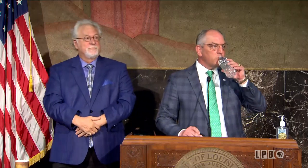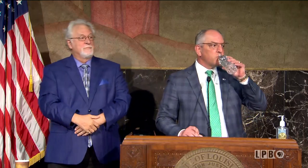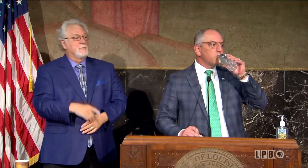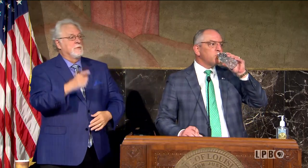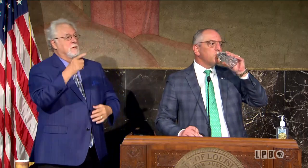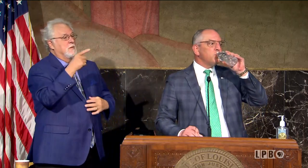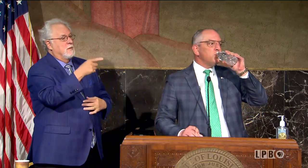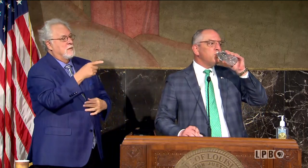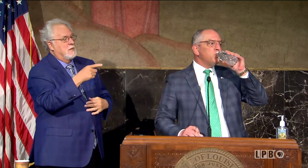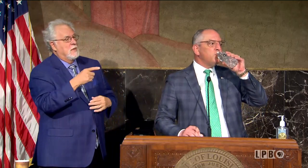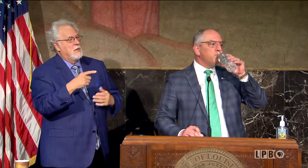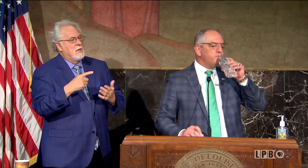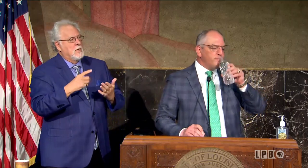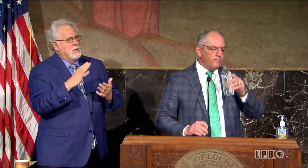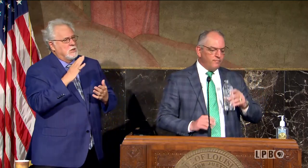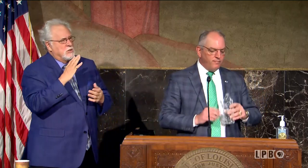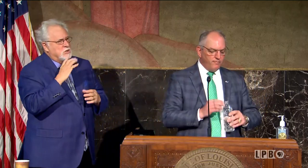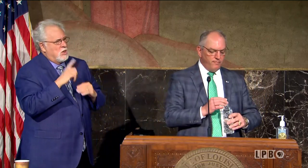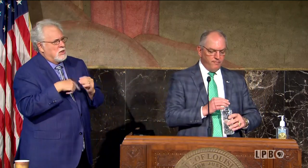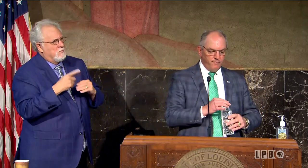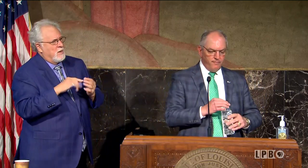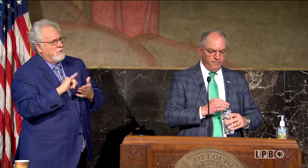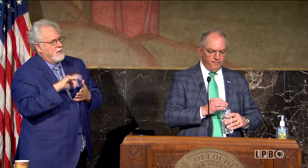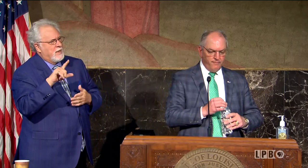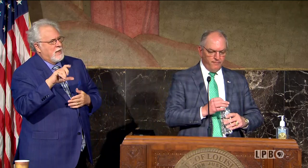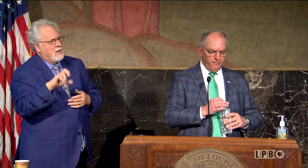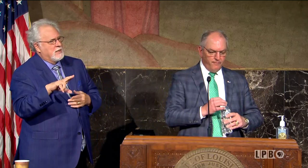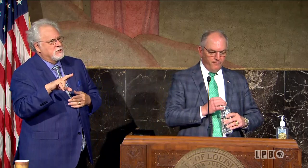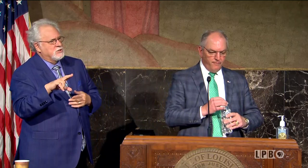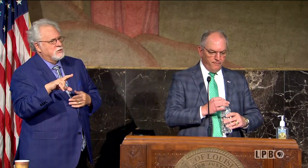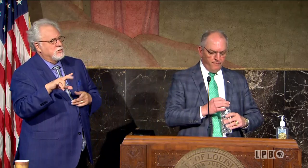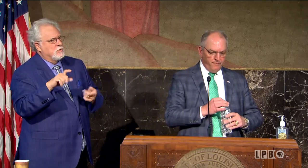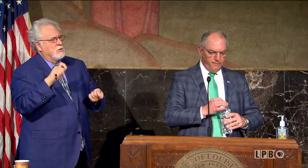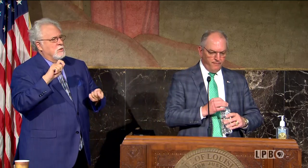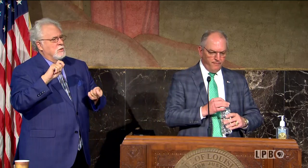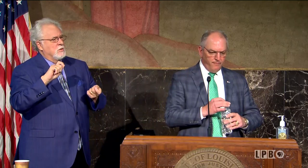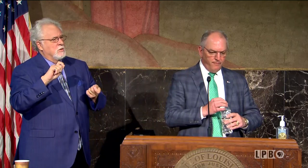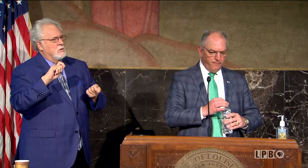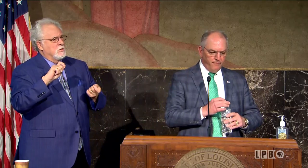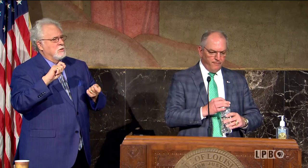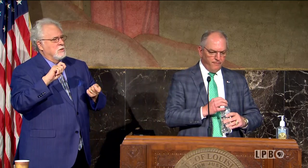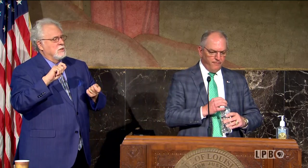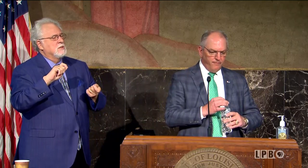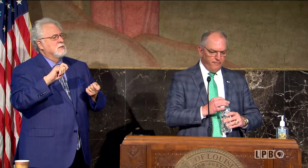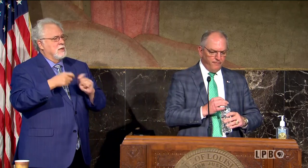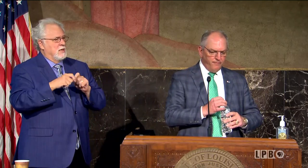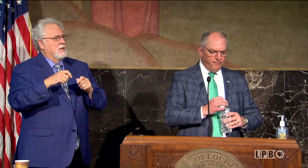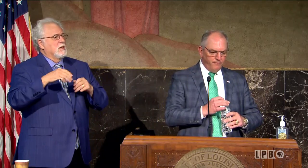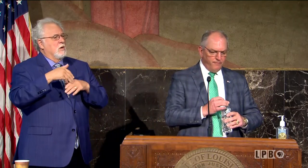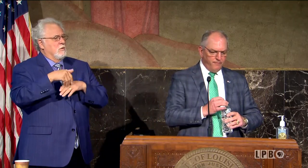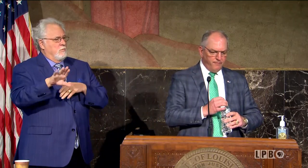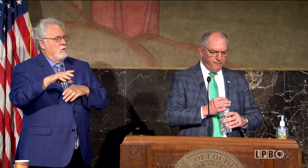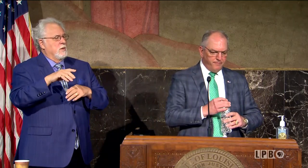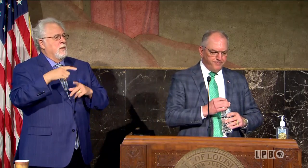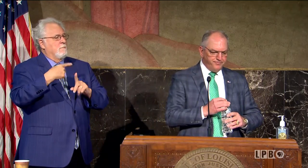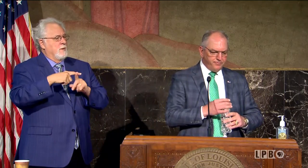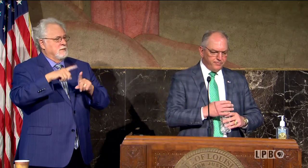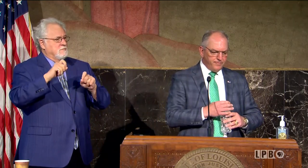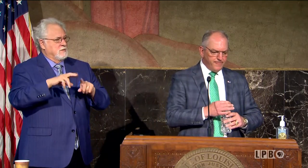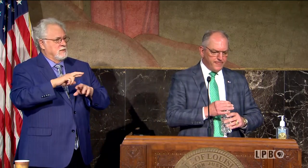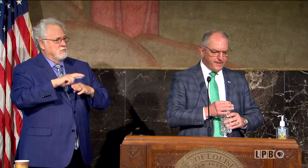Sam. Governor, can you talk about the LSU reverse course yesterday and started reporting positive test results? Can you talk about what